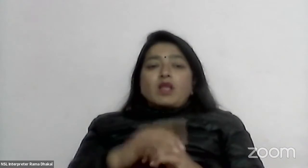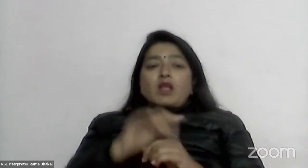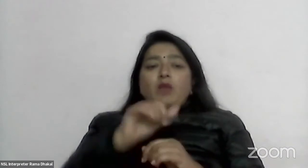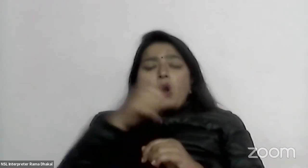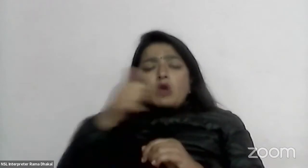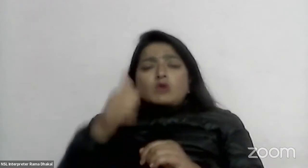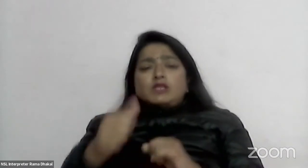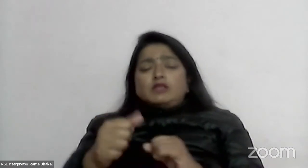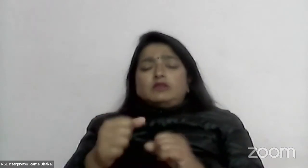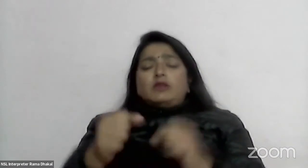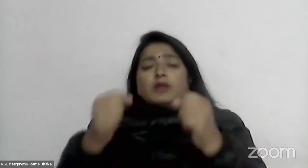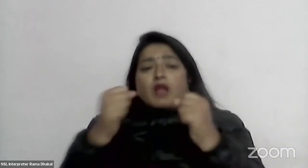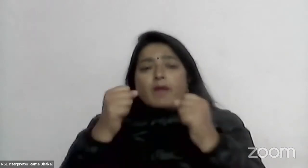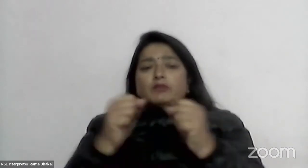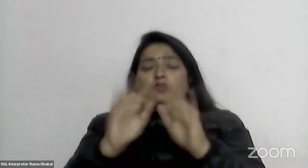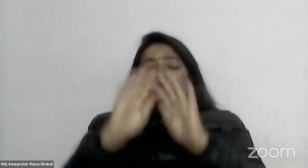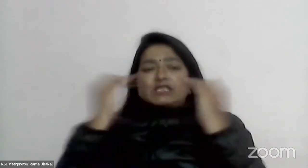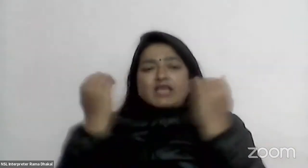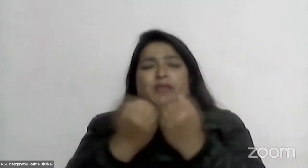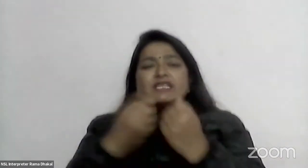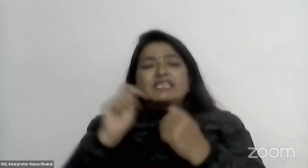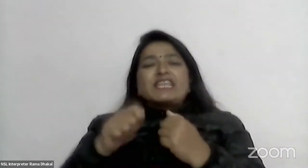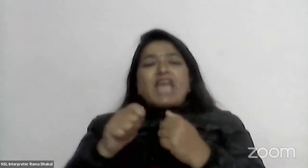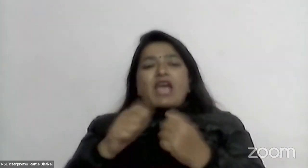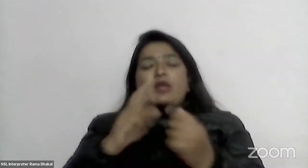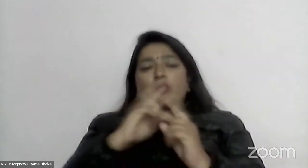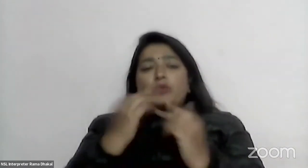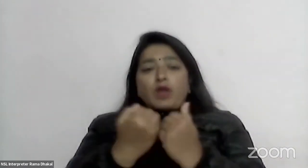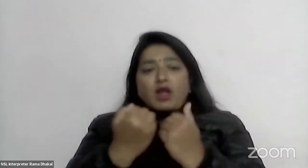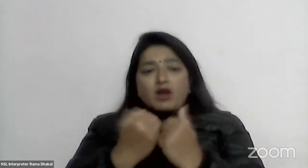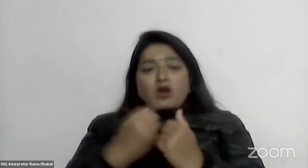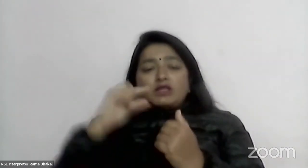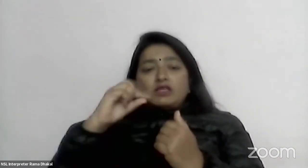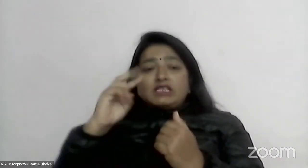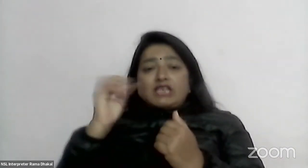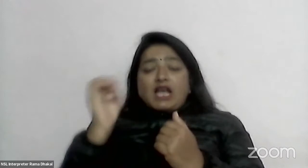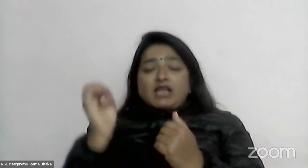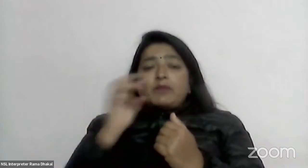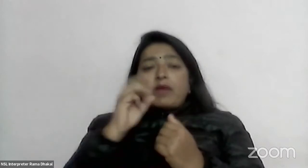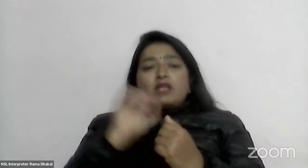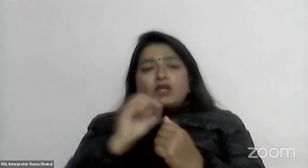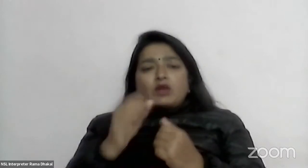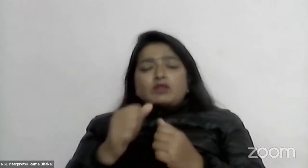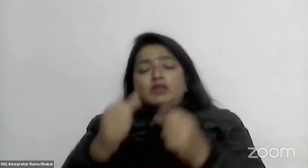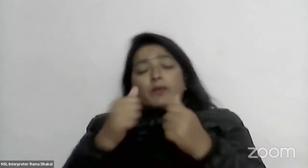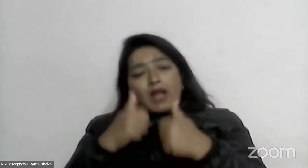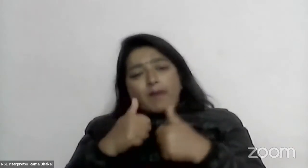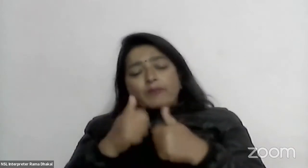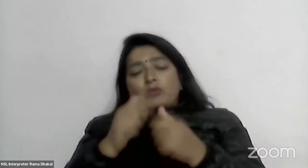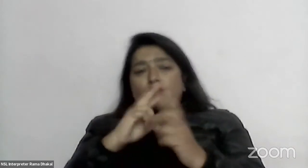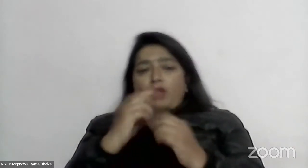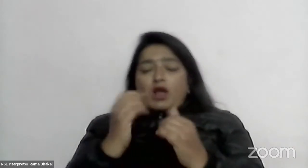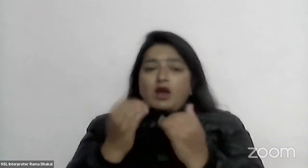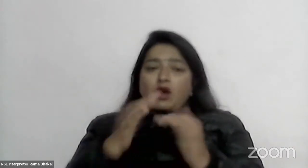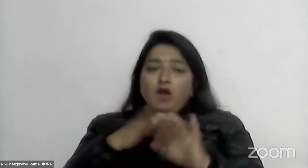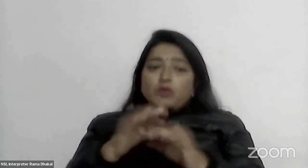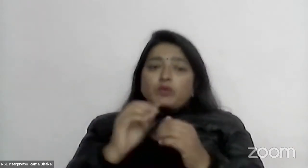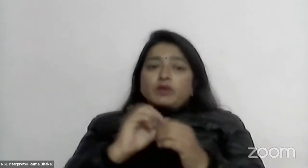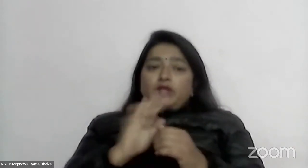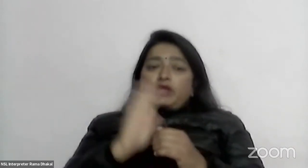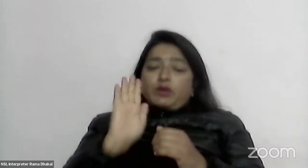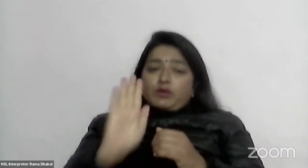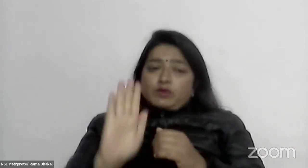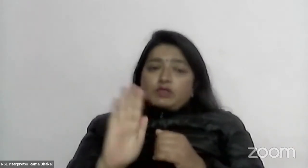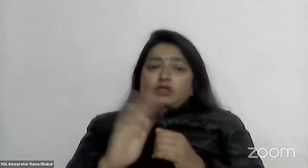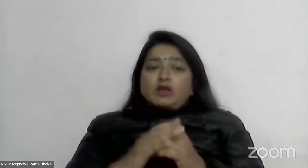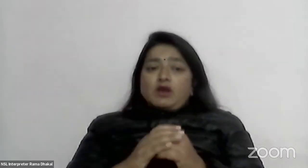of social justice come through the GR, which I felt didn't, and it was still very much looking at the issue from